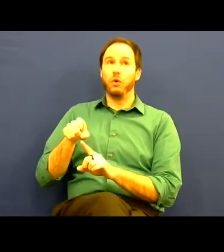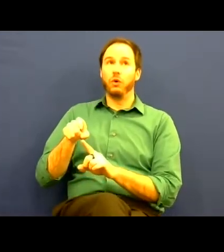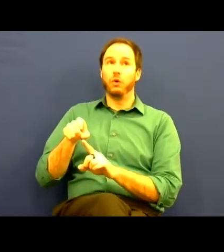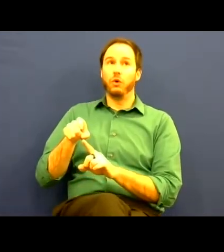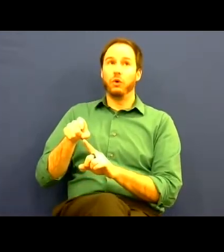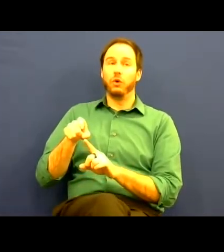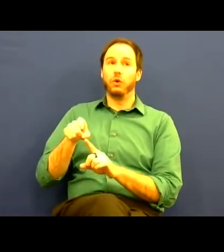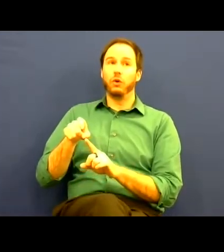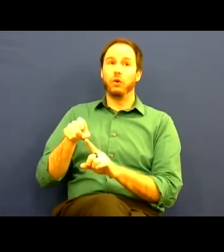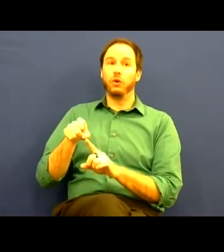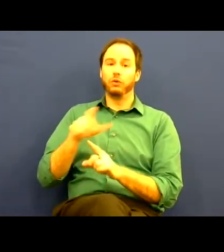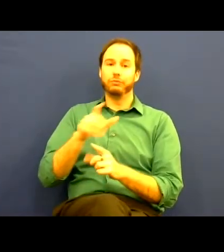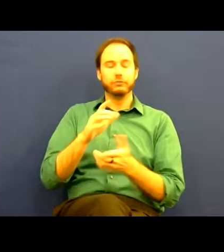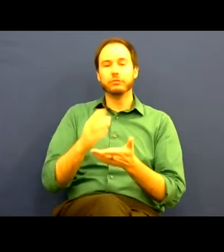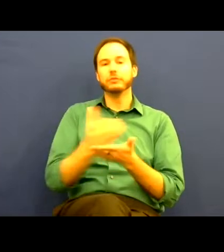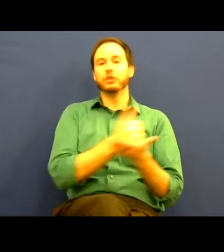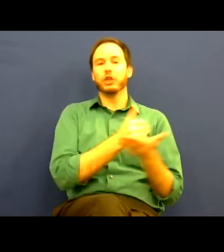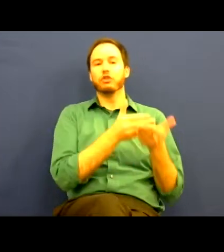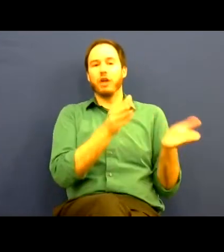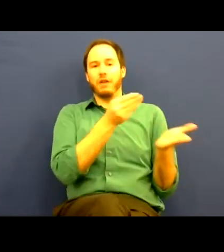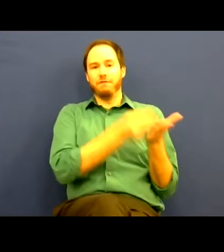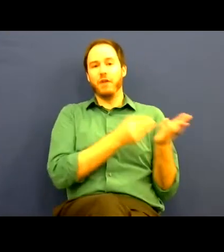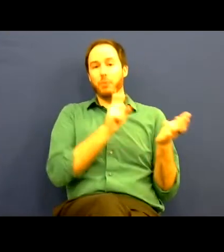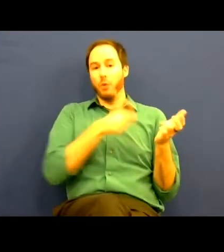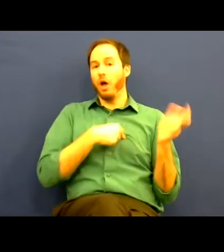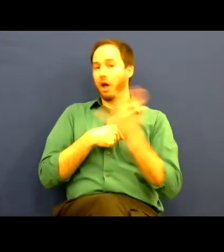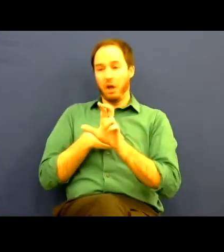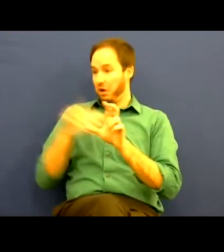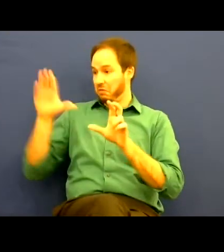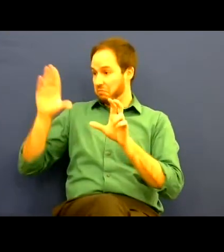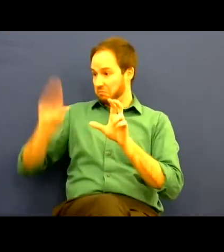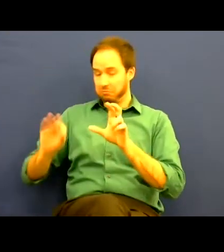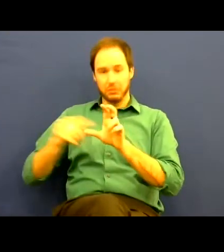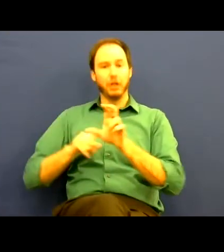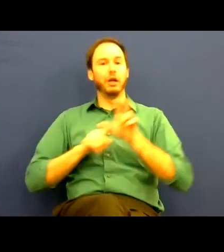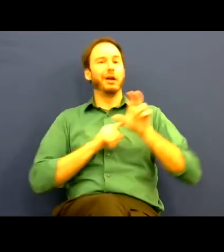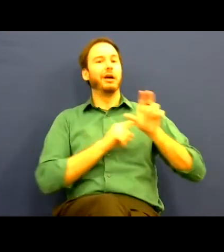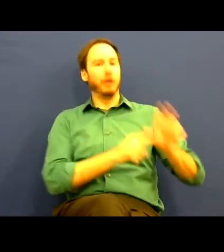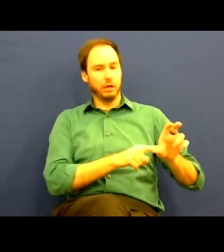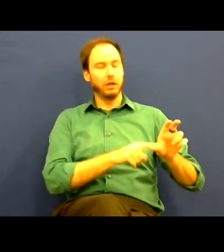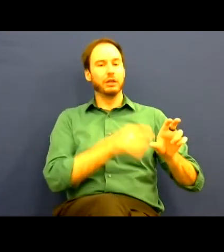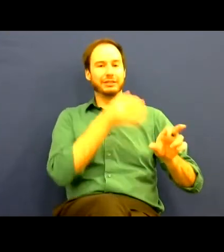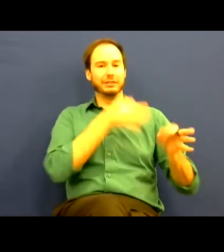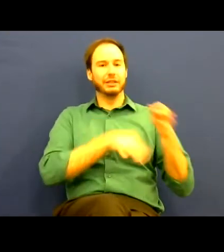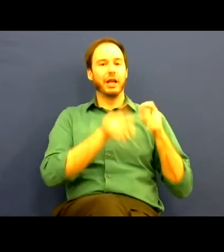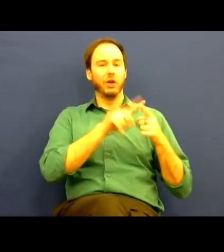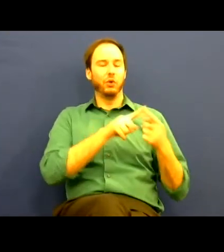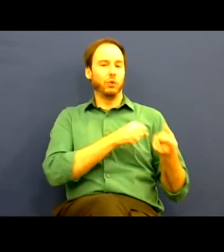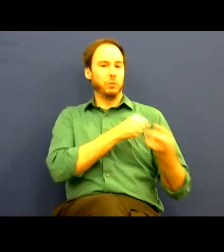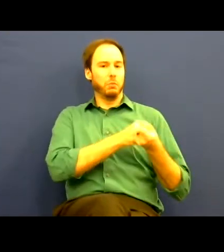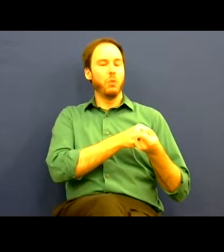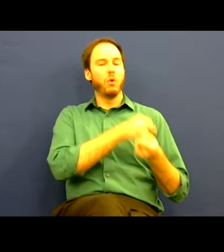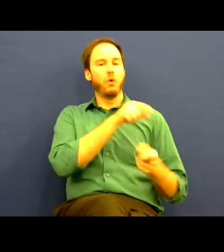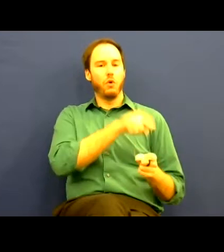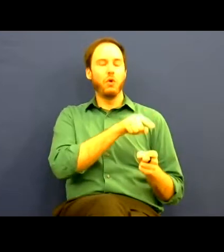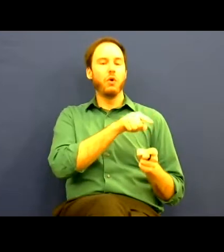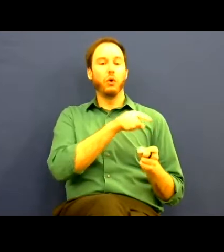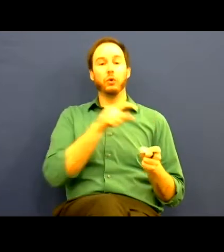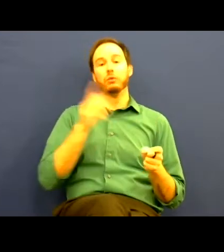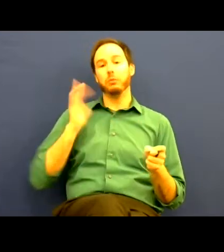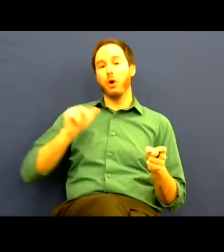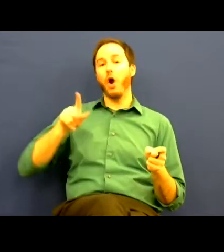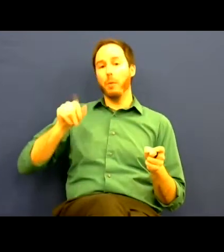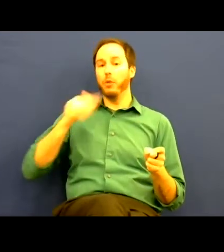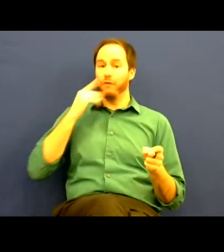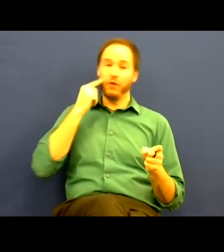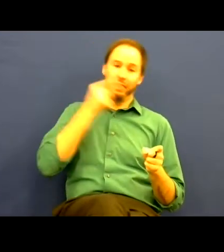the general fund for the court will use essentially to backfill the ARPA money that was originally